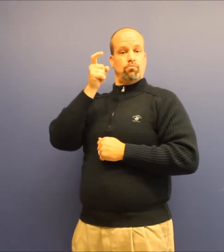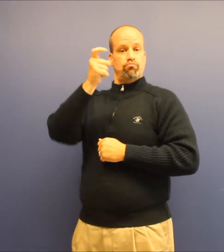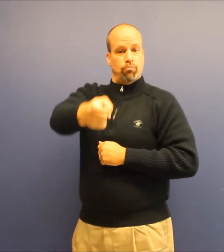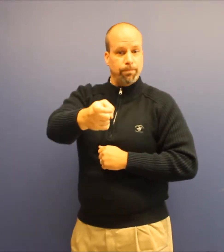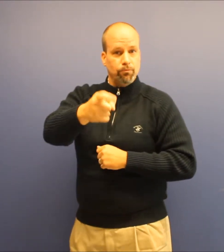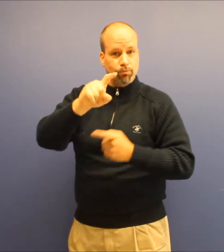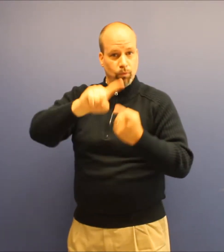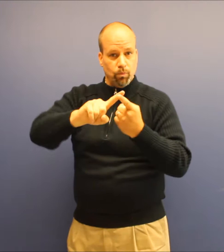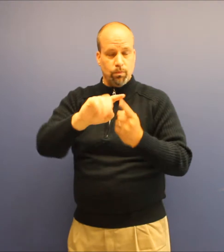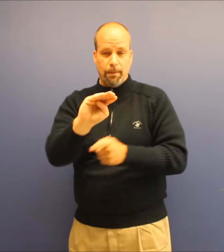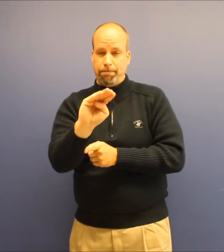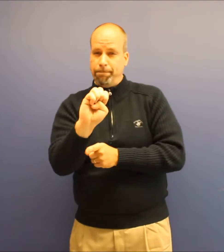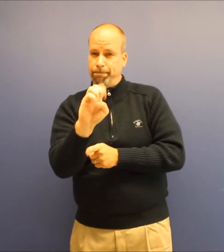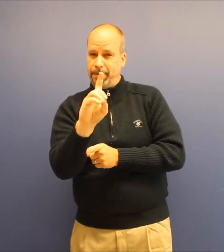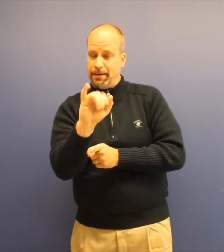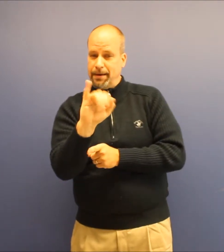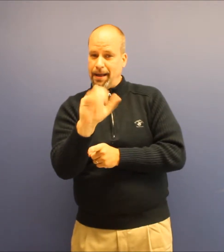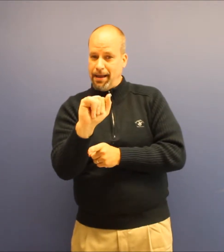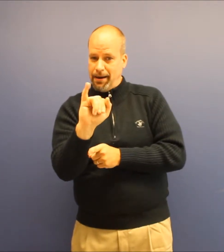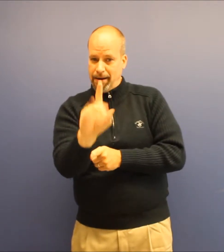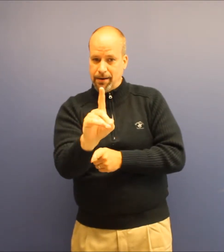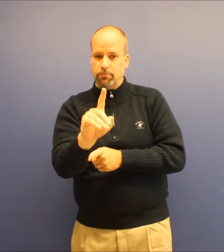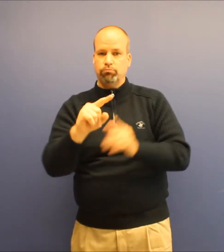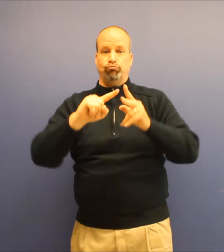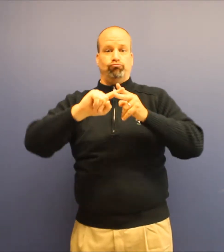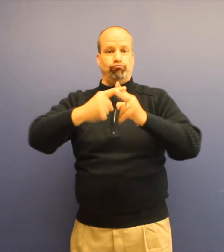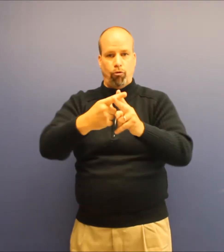Federal contributions to Medicaid start to decline in